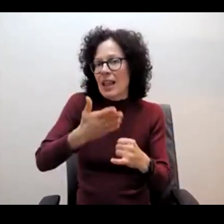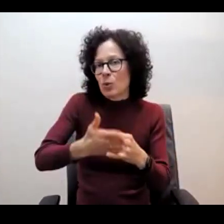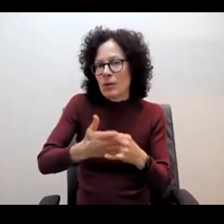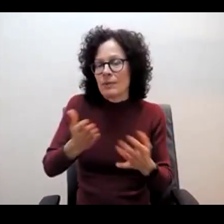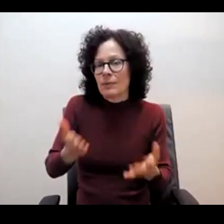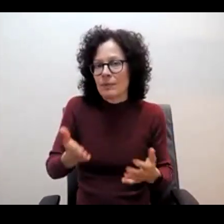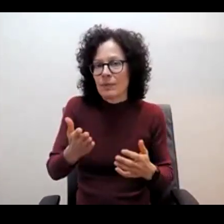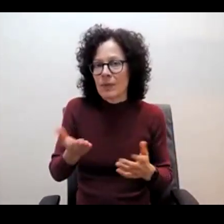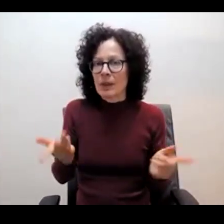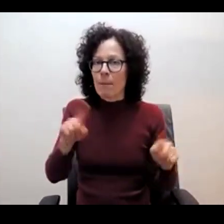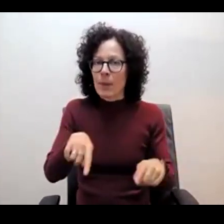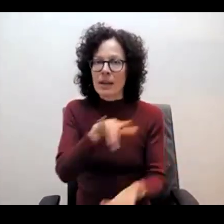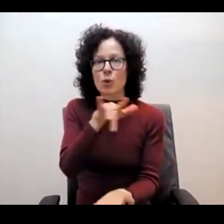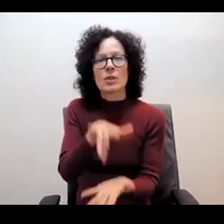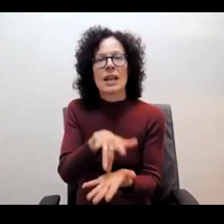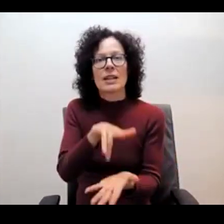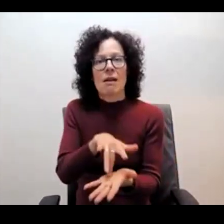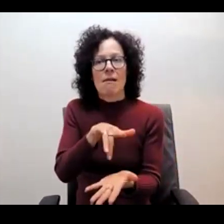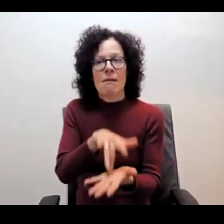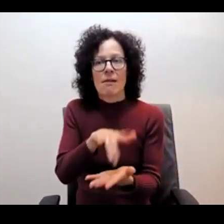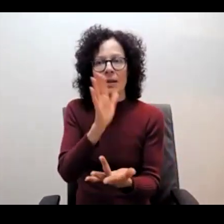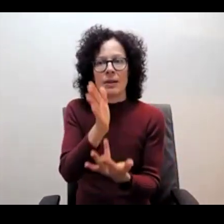And coming back to the center.